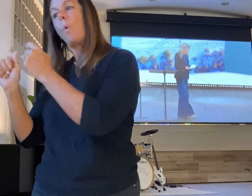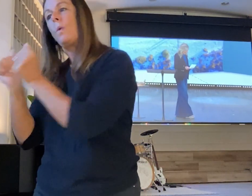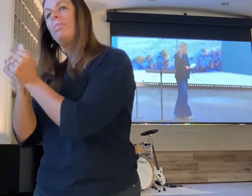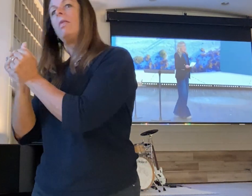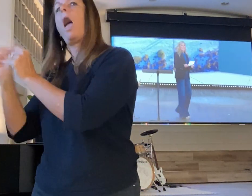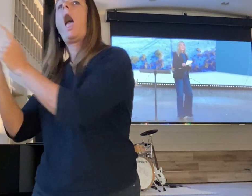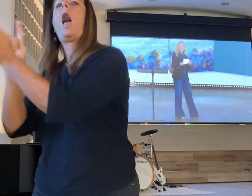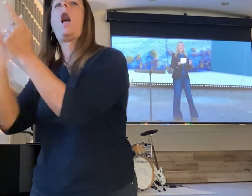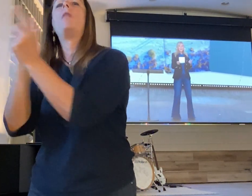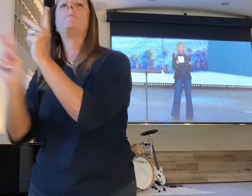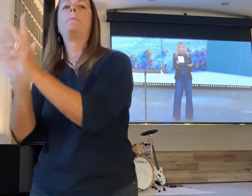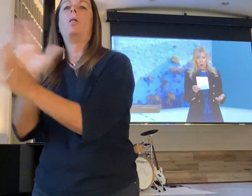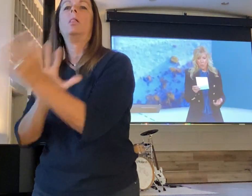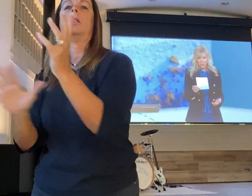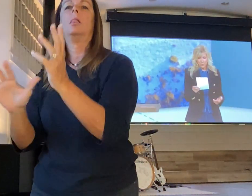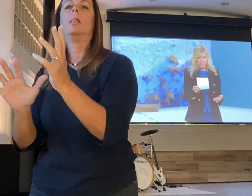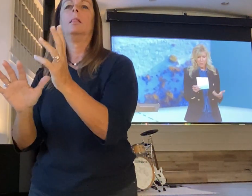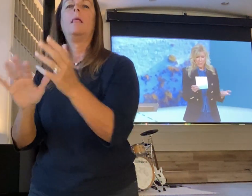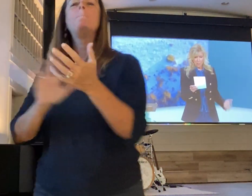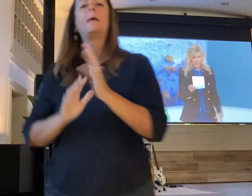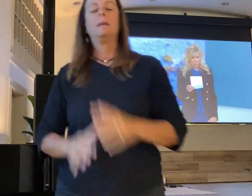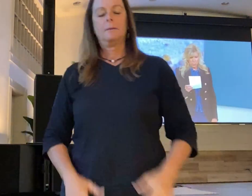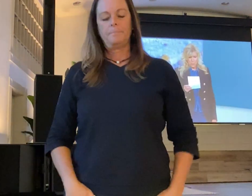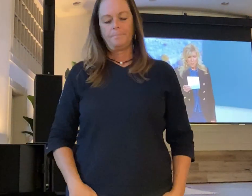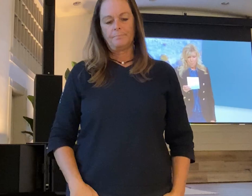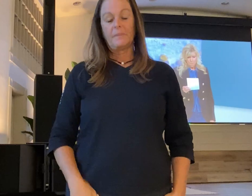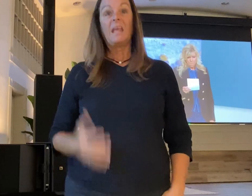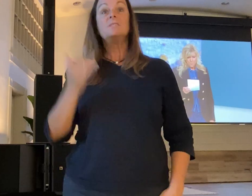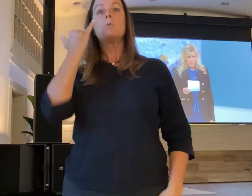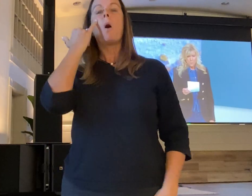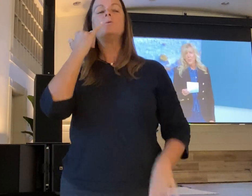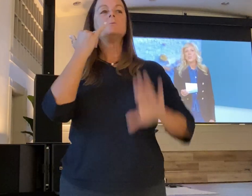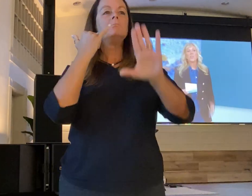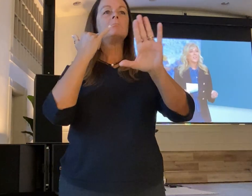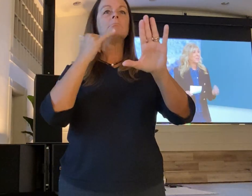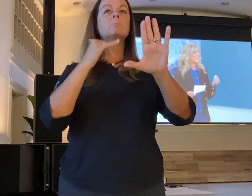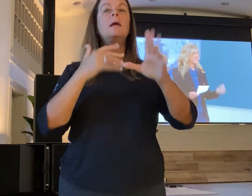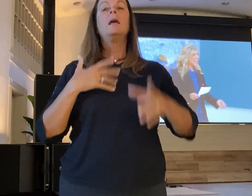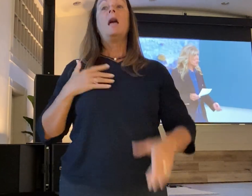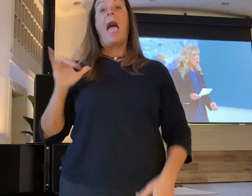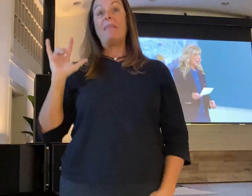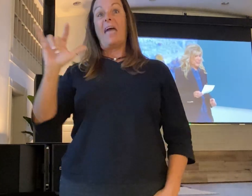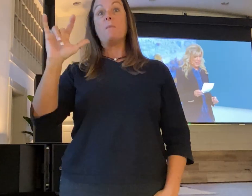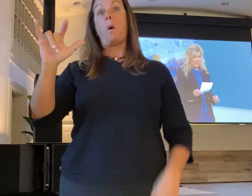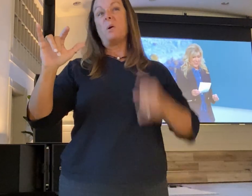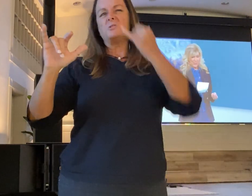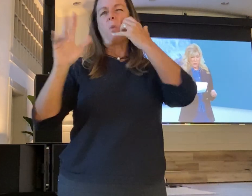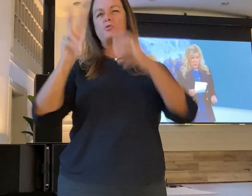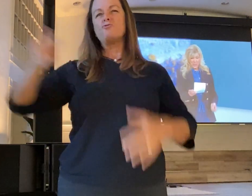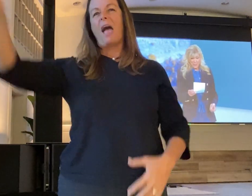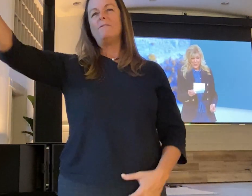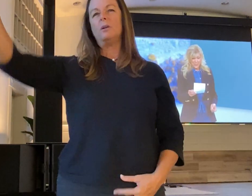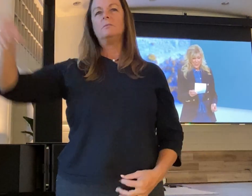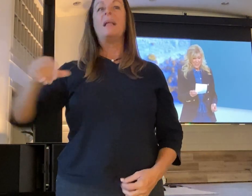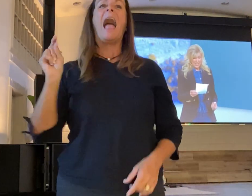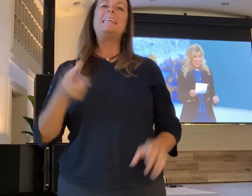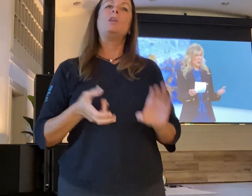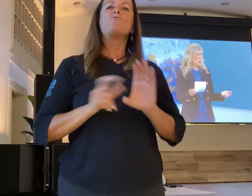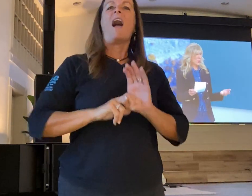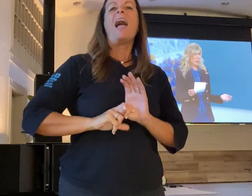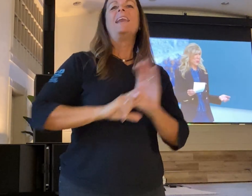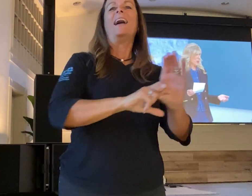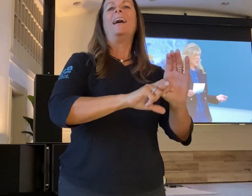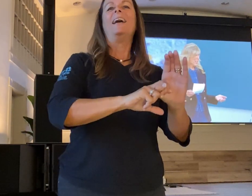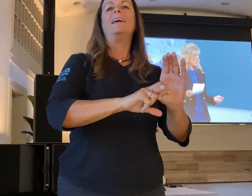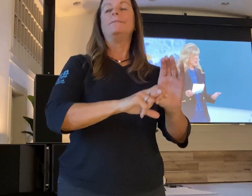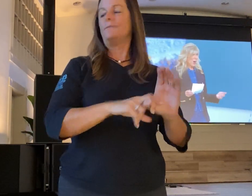sound familiar. You don't have anyone to call to pick you up at the airport. You have something to celebrate or grieve,